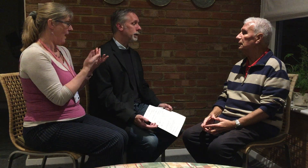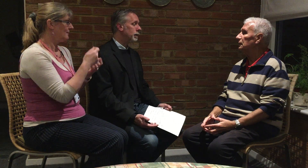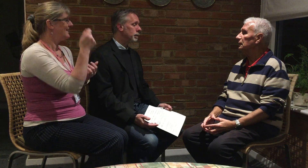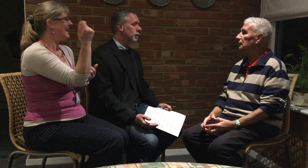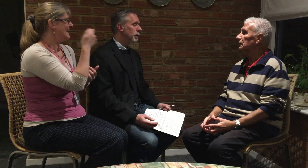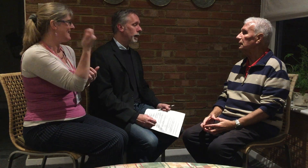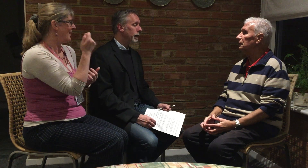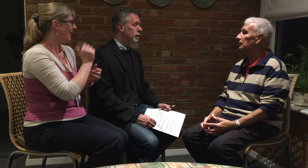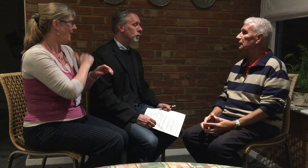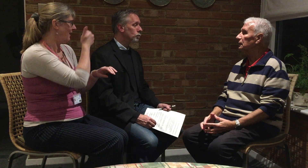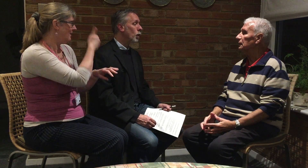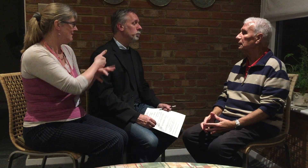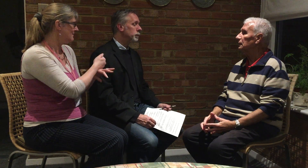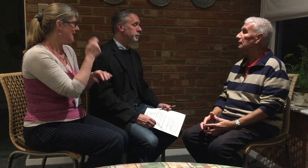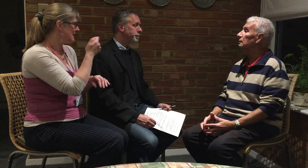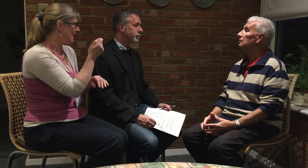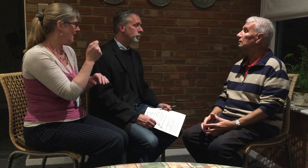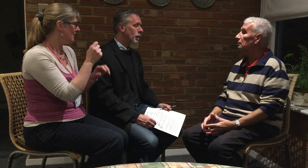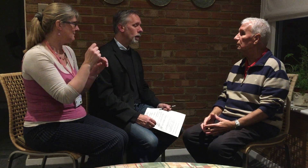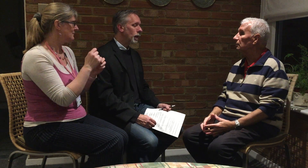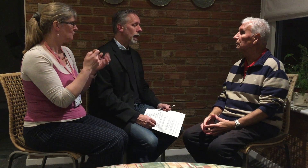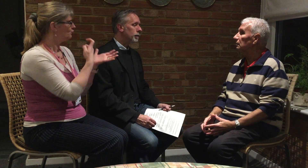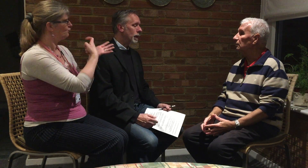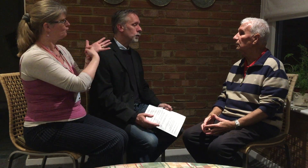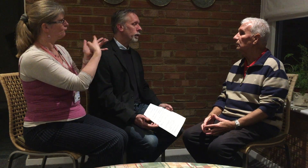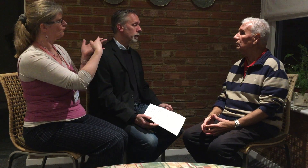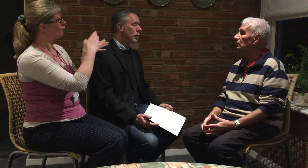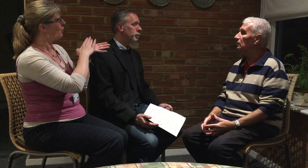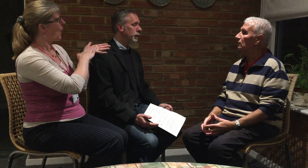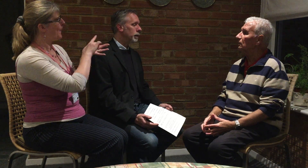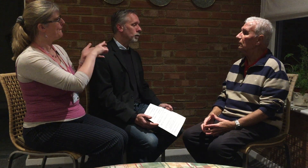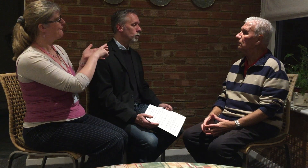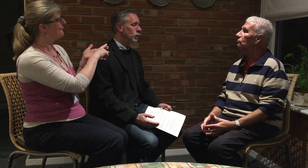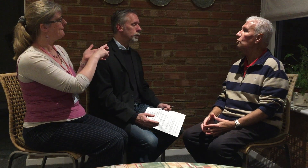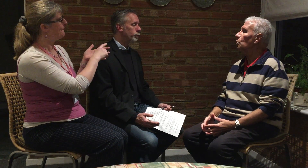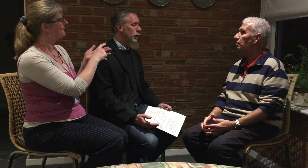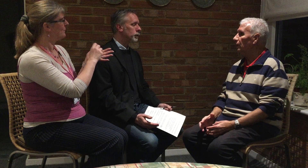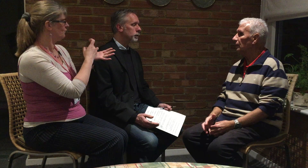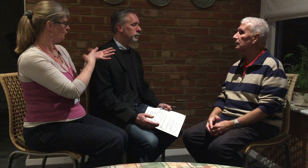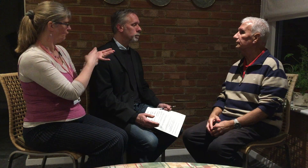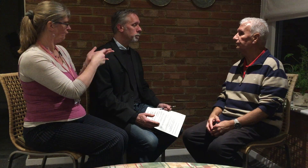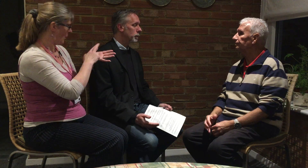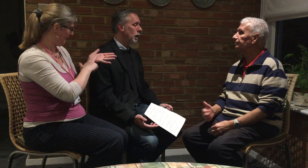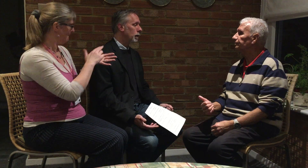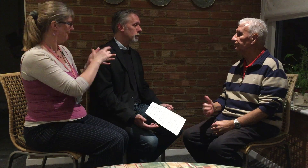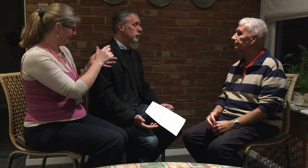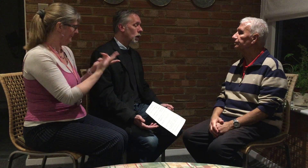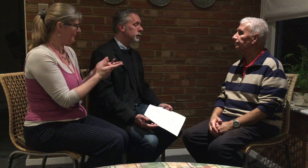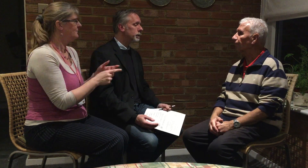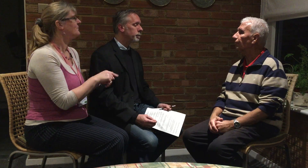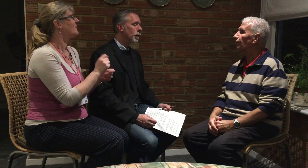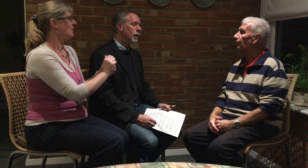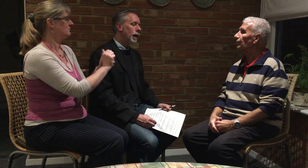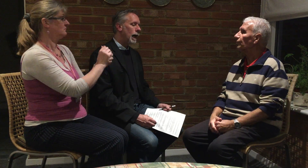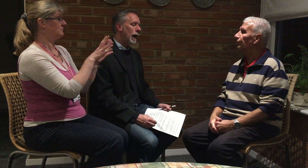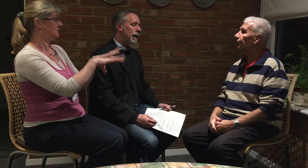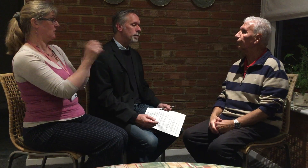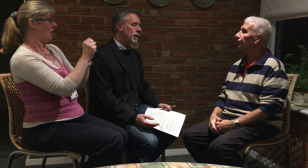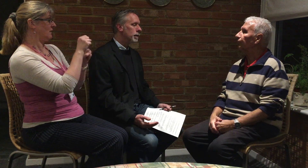Italy, in Rome, and that's where the company was first started. And then